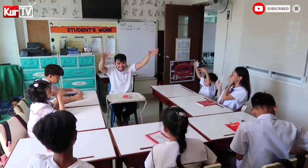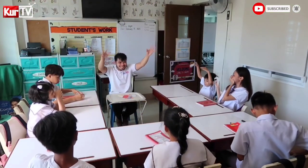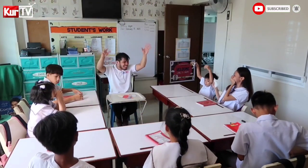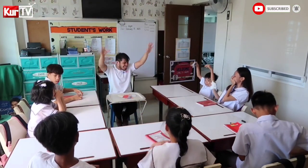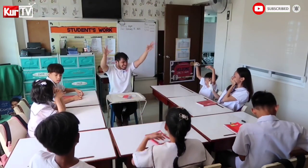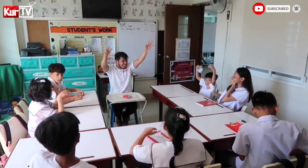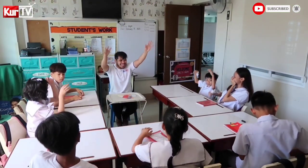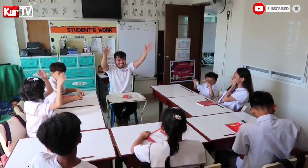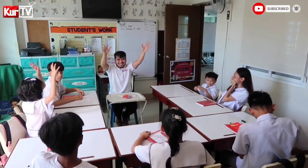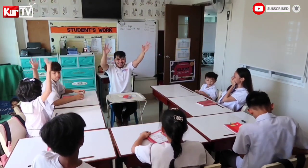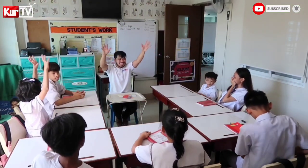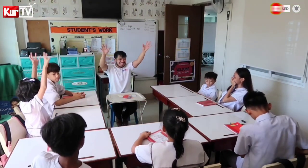Yay!